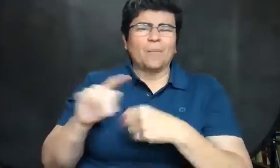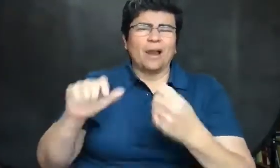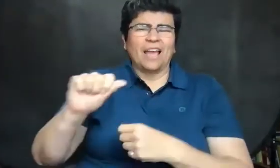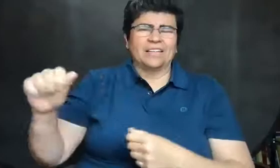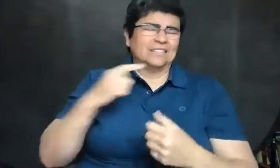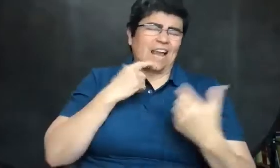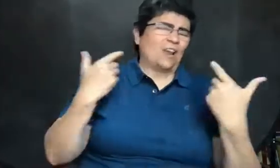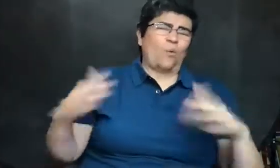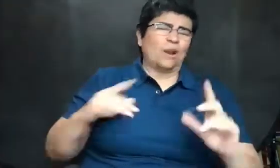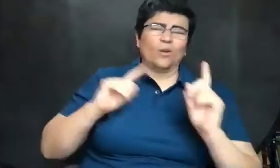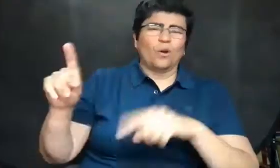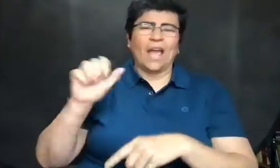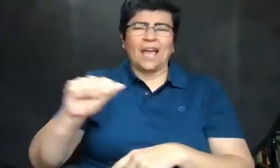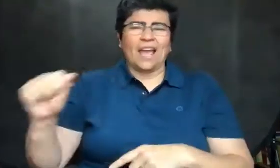know what it is, but I don't think I want to go.